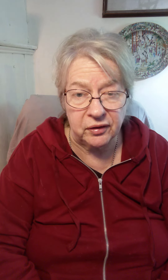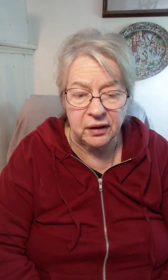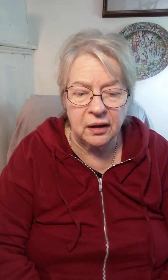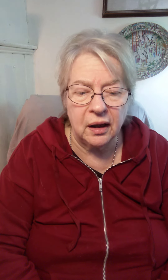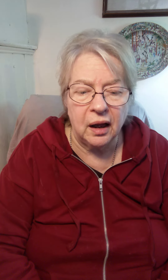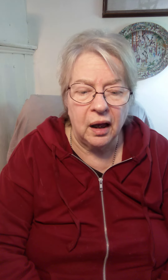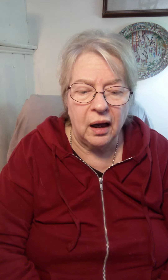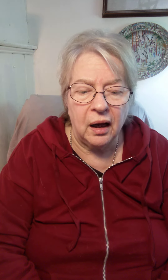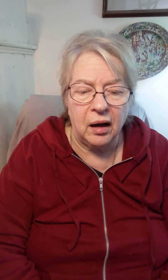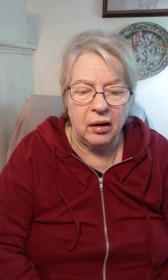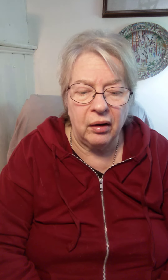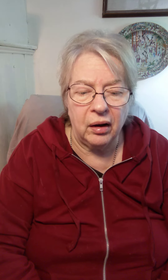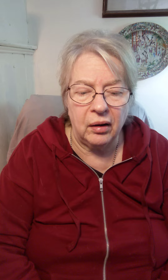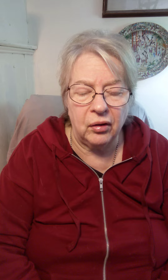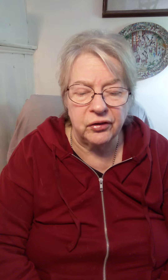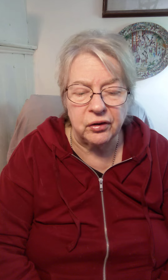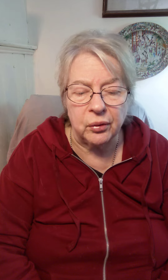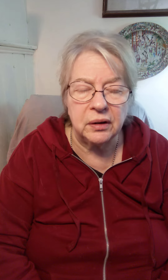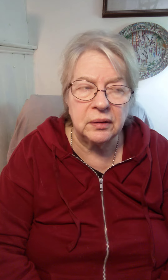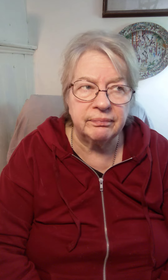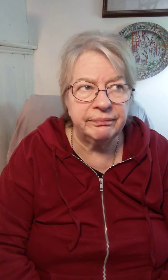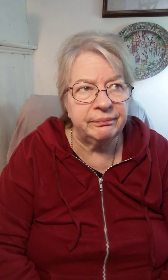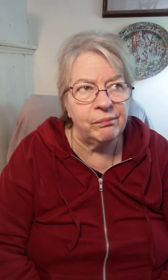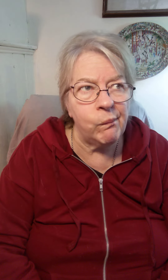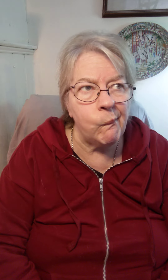sarcastic. Also,